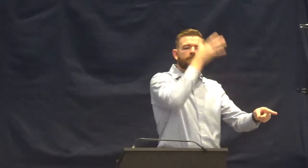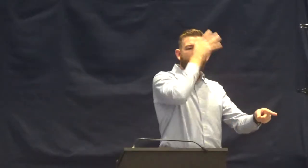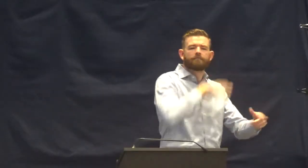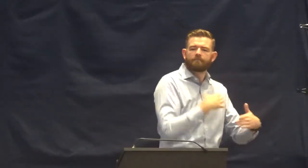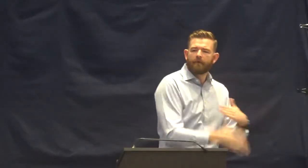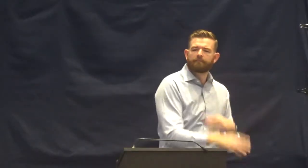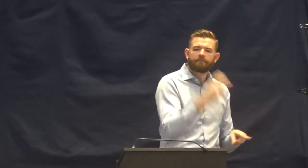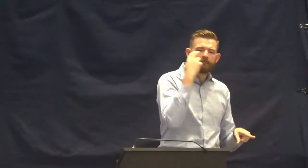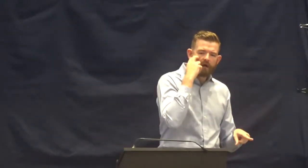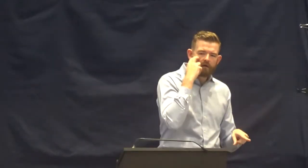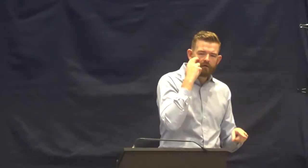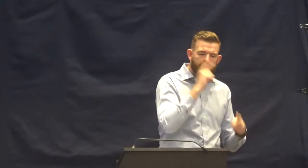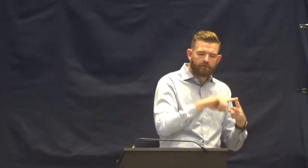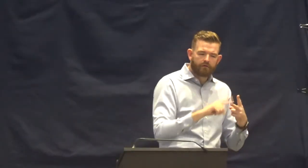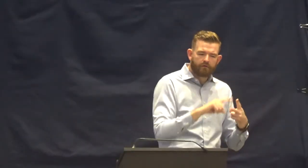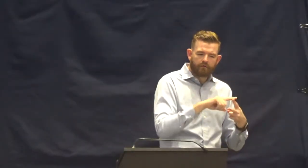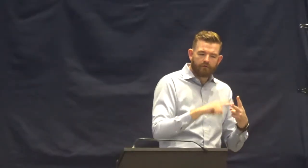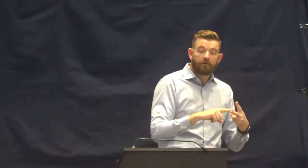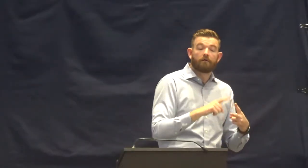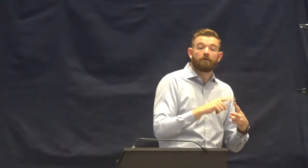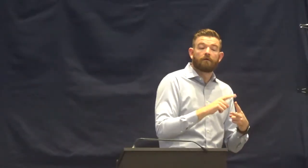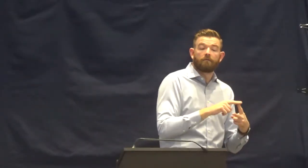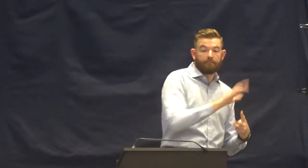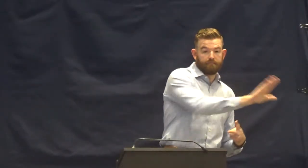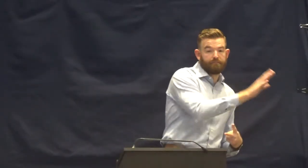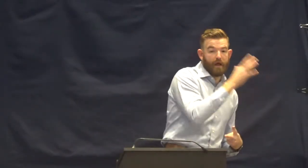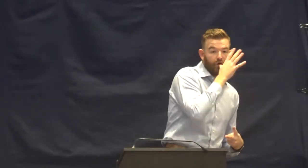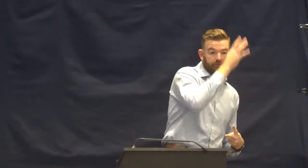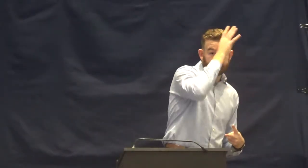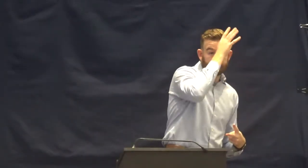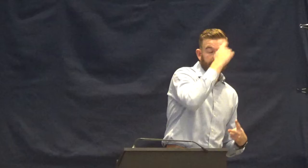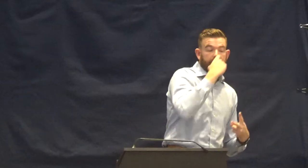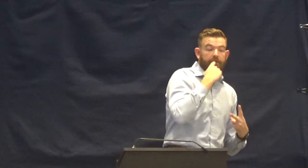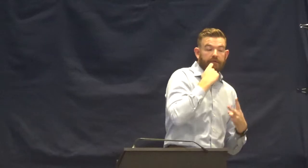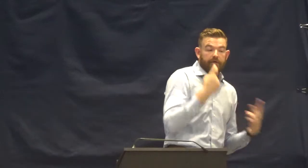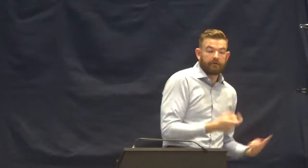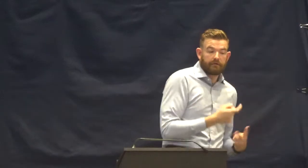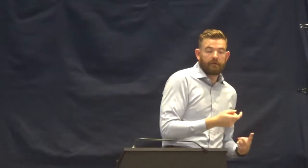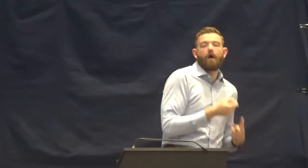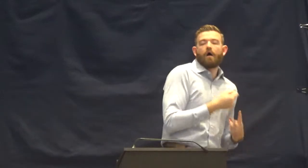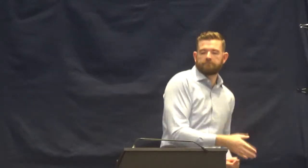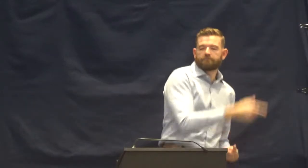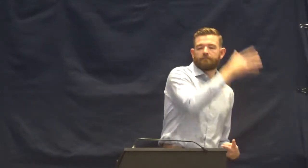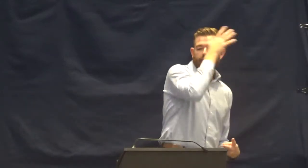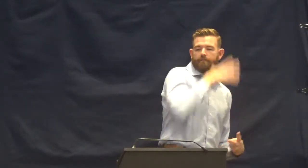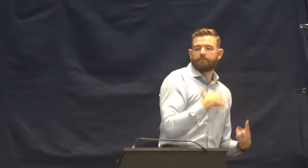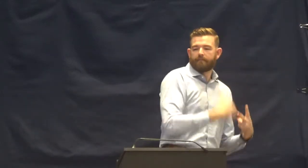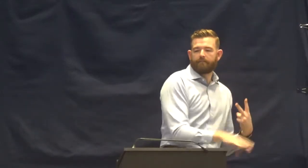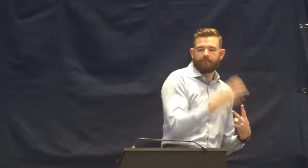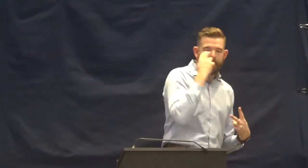And they ask, who sinned? Who caused this man to be blind? Was it his parents who sinned?